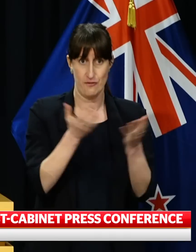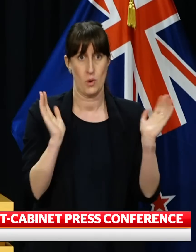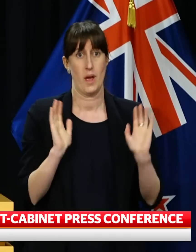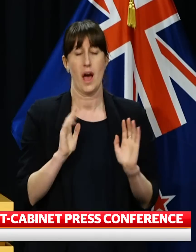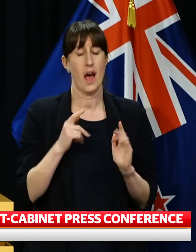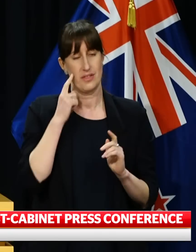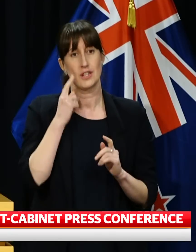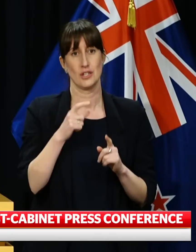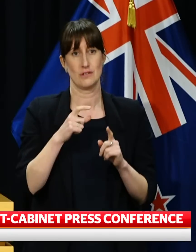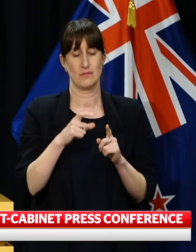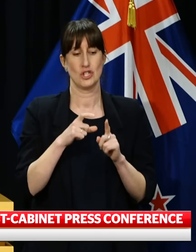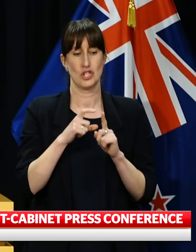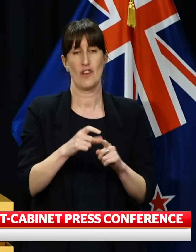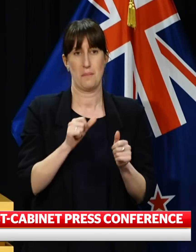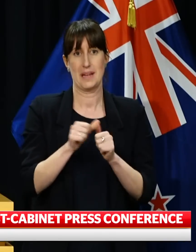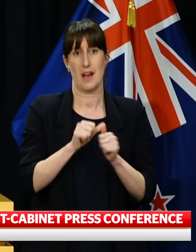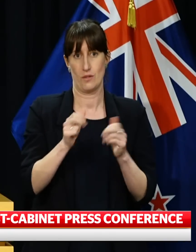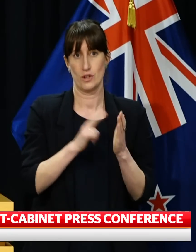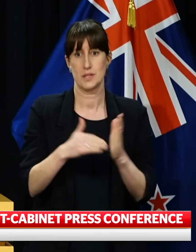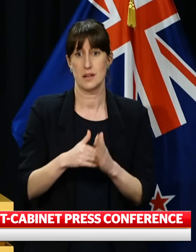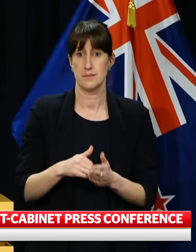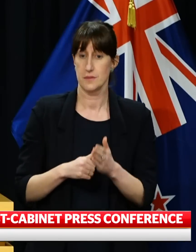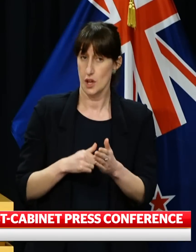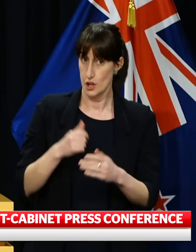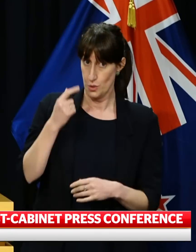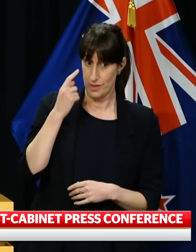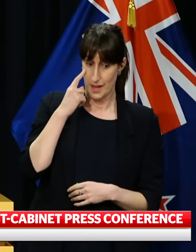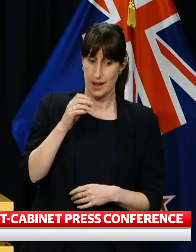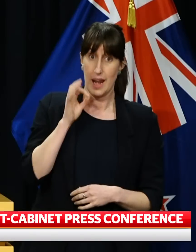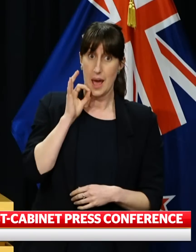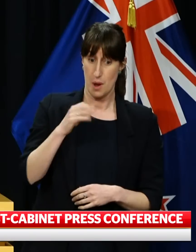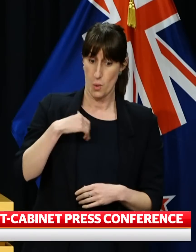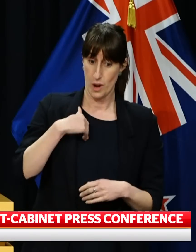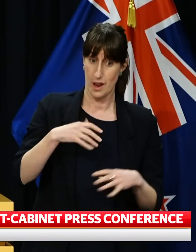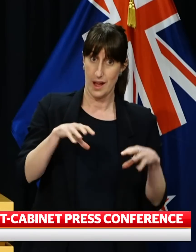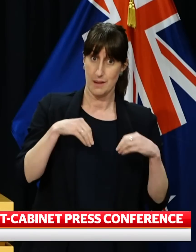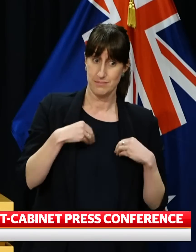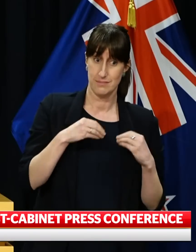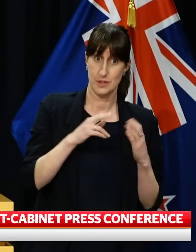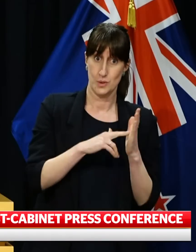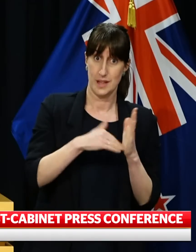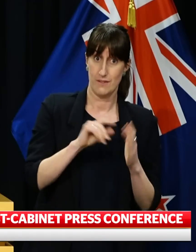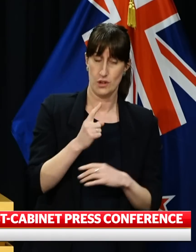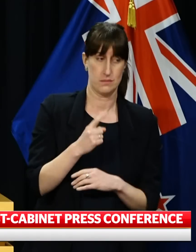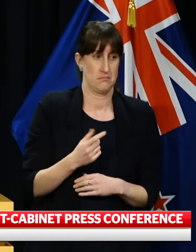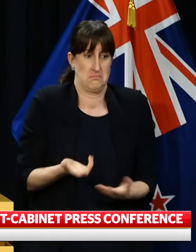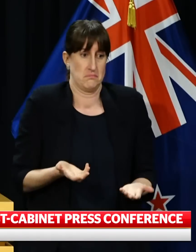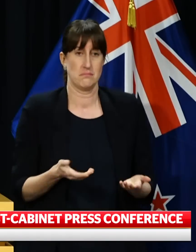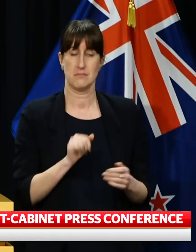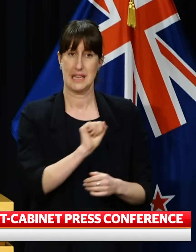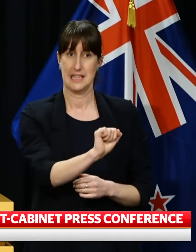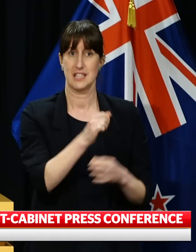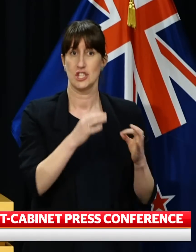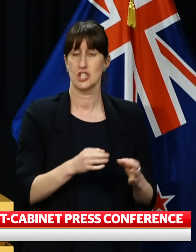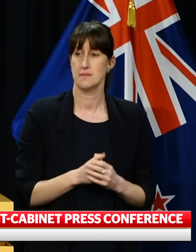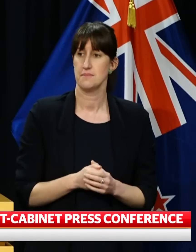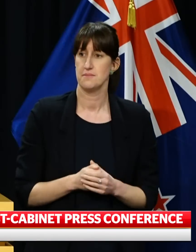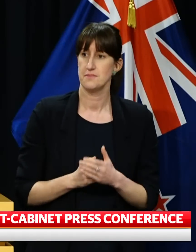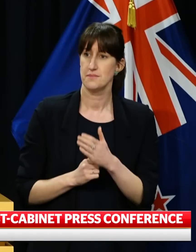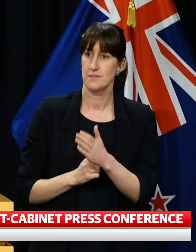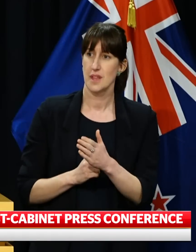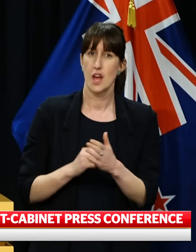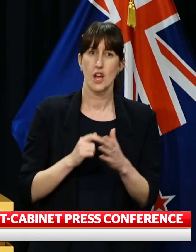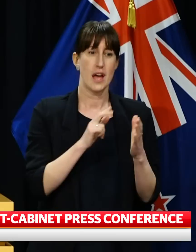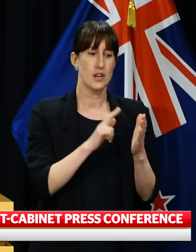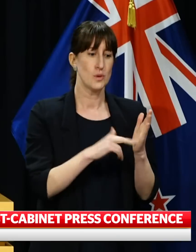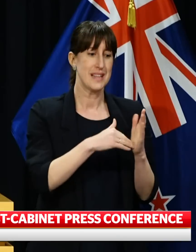Luxon to make a call on whether or not he's going to rule out New Zealand First? That's really a question for him. Makes it chaotic. Is it ACT or New Zealand First? And if it's New Zealand First,